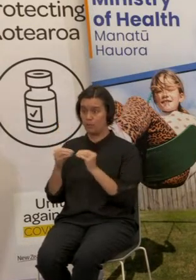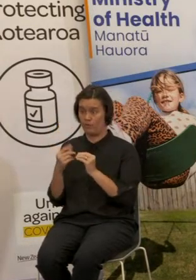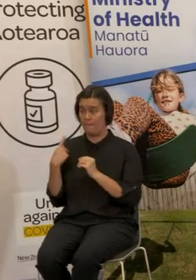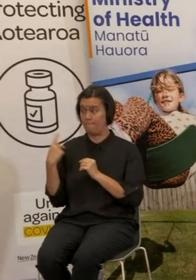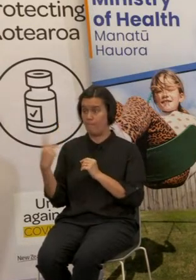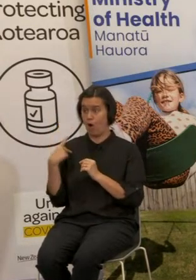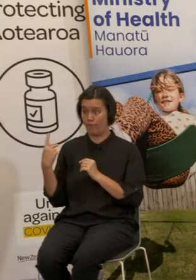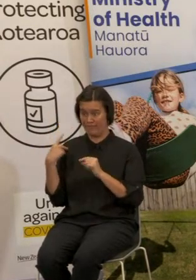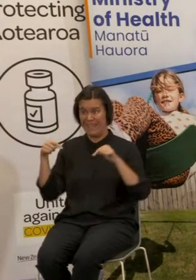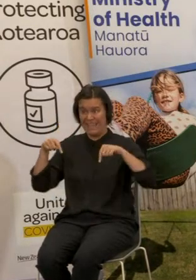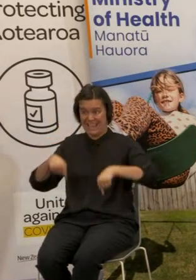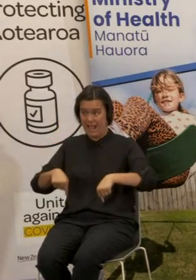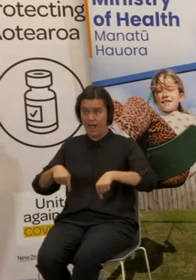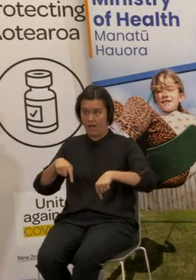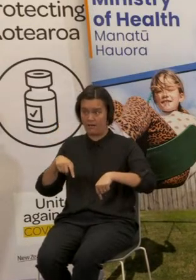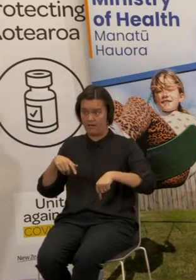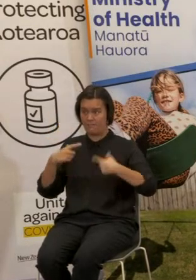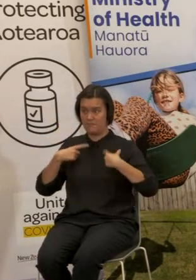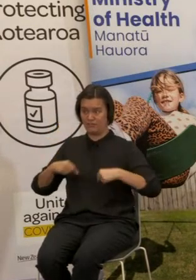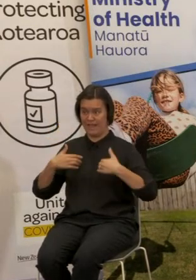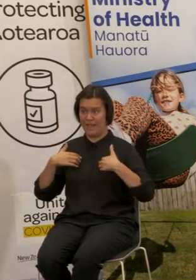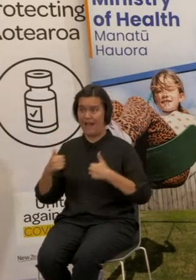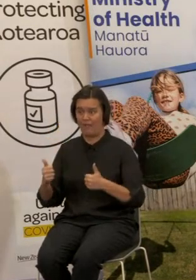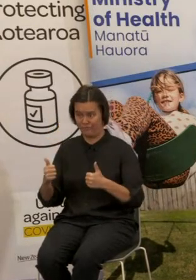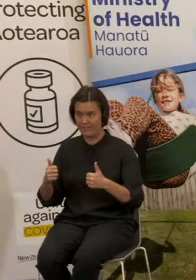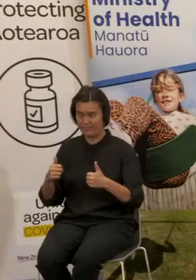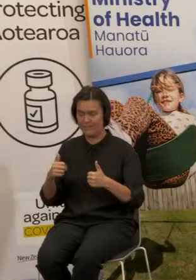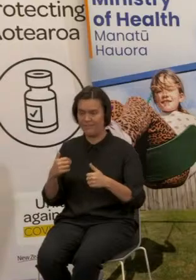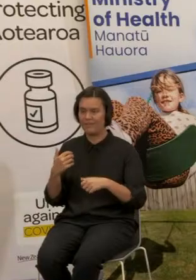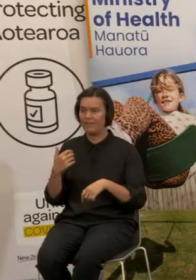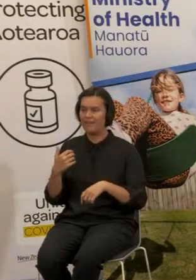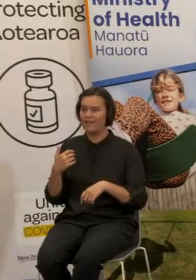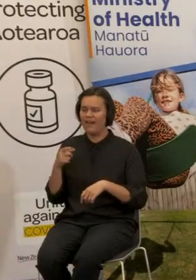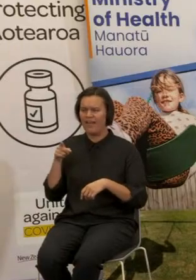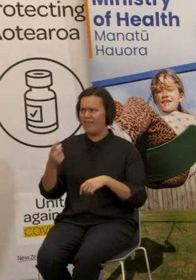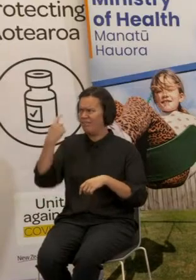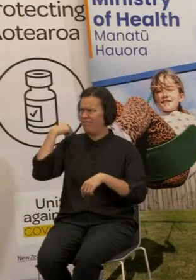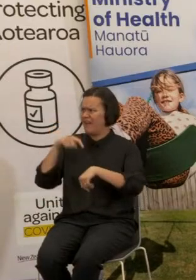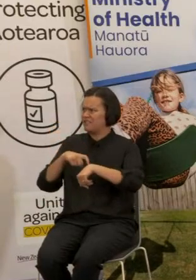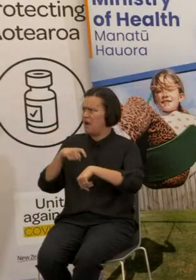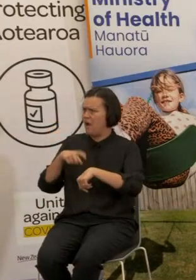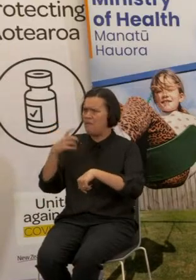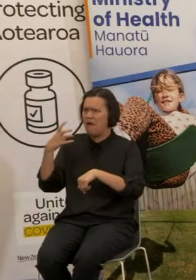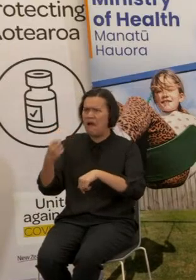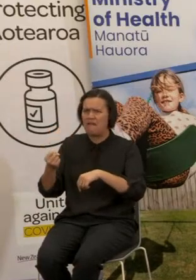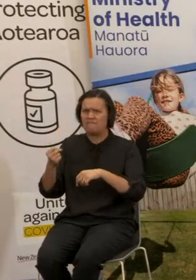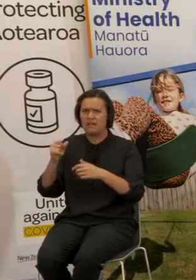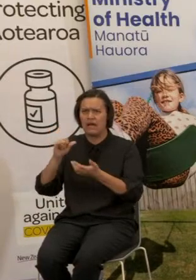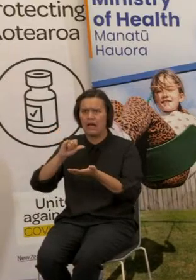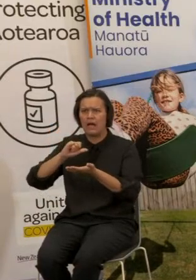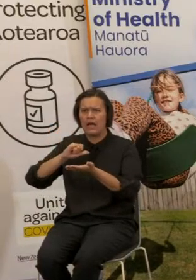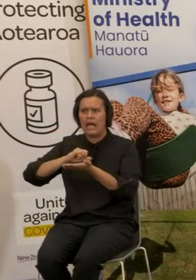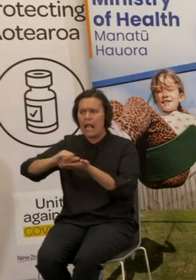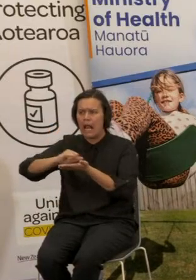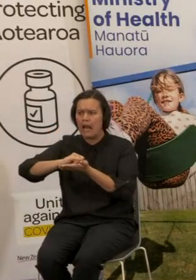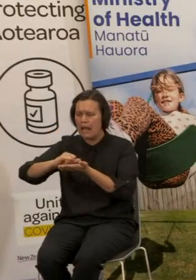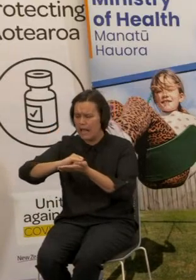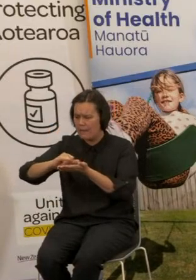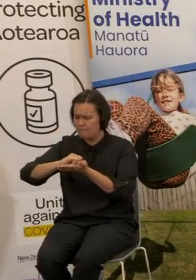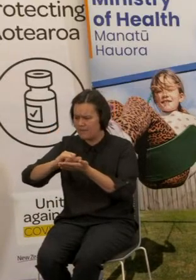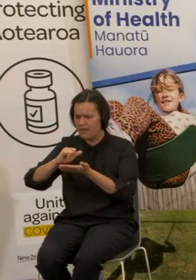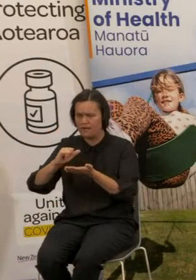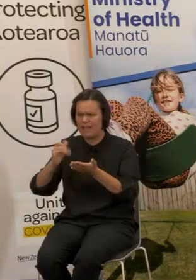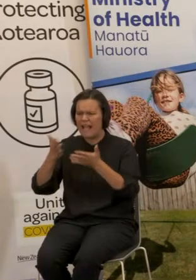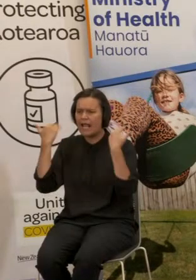let me tell you, we had no national systems to work with. We had faxes flying in from airlines. We had cruise ships telling us when they were